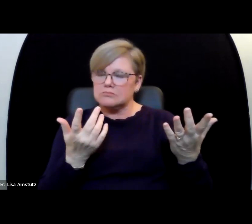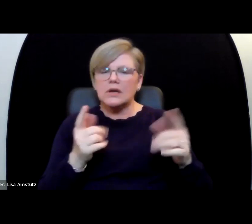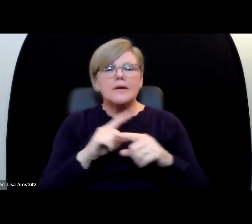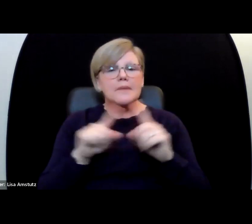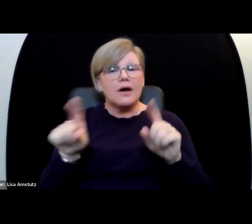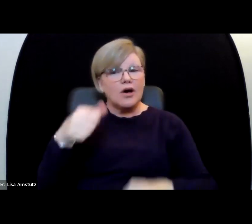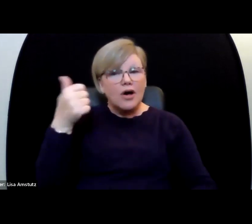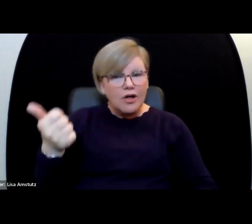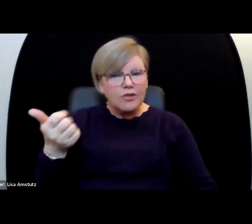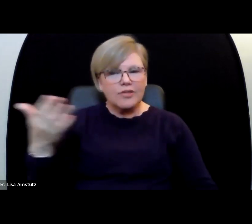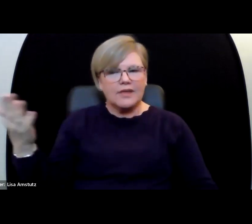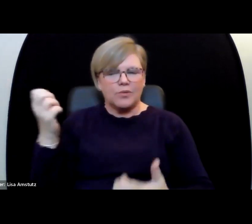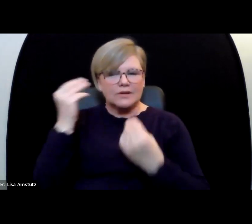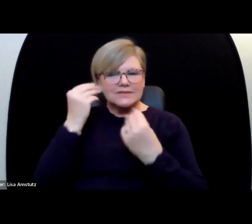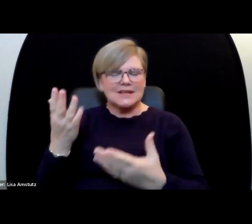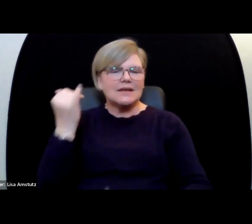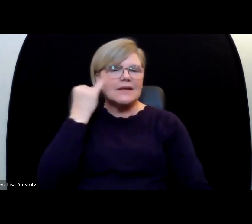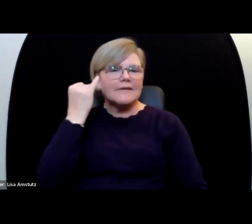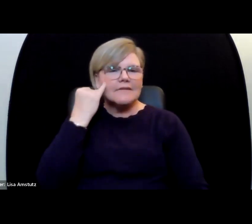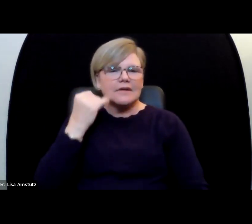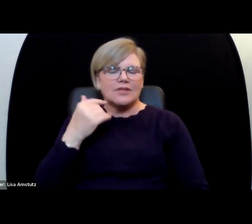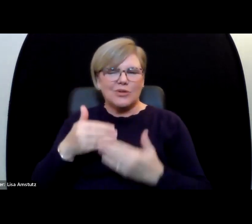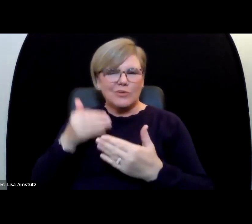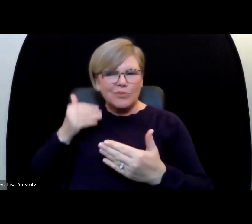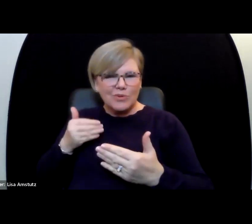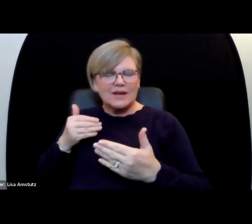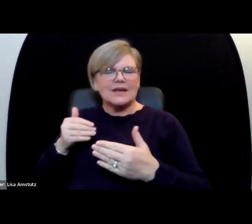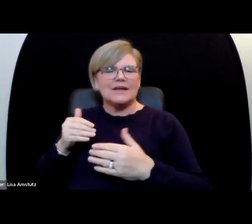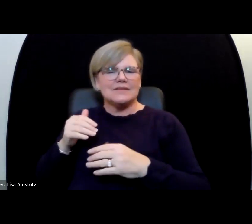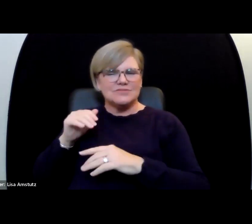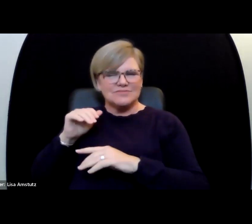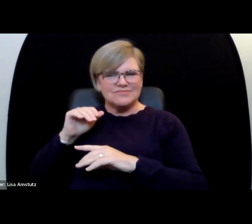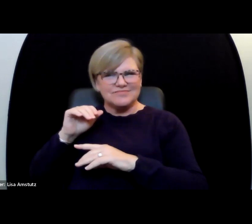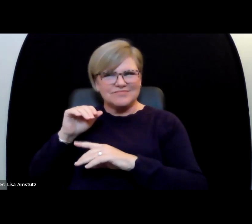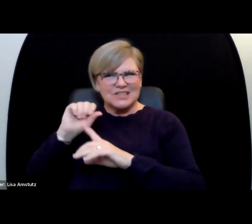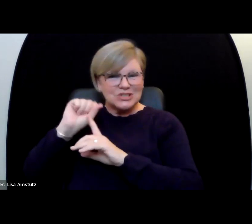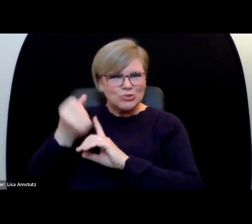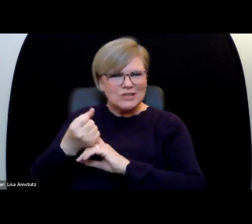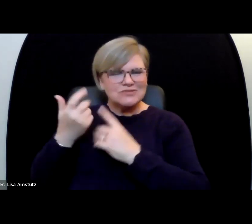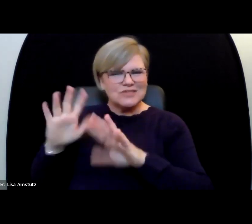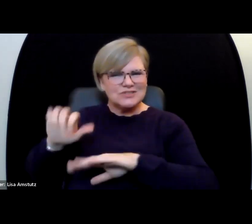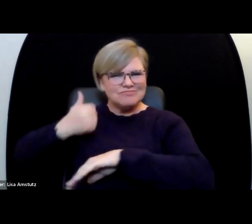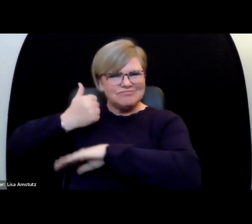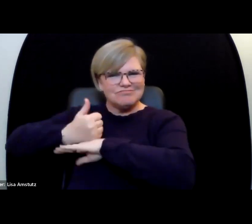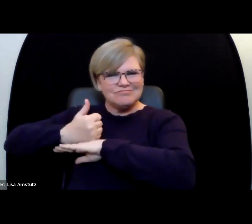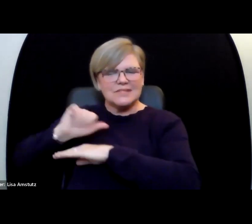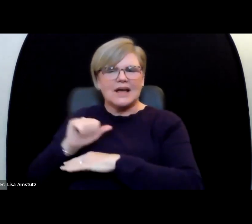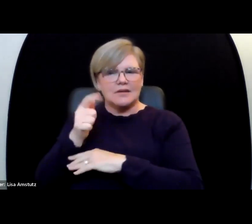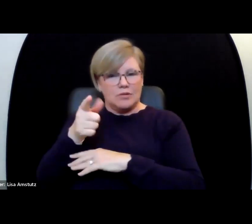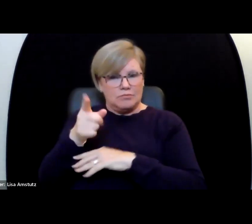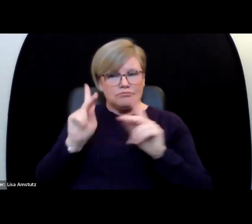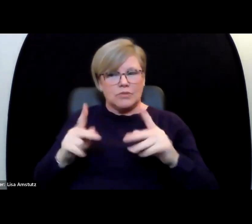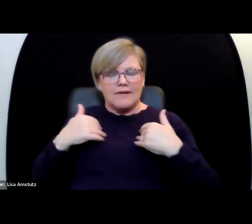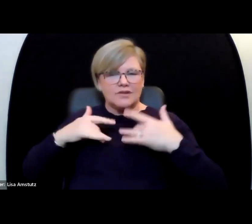the other I would put out there is if there is a pre-existing condition. Again, if someone does have, for instance, depression and